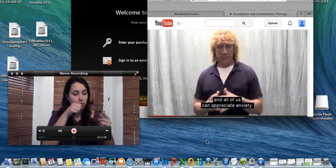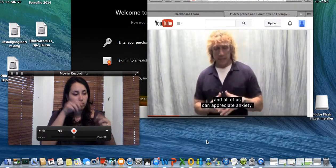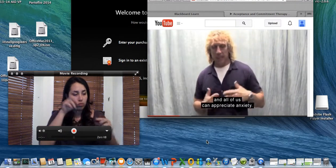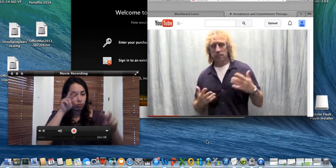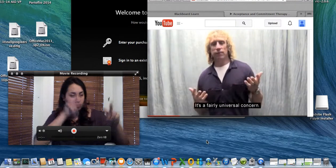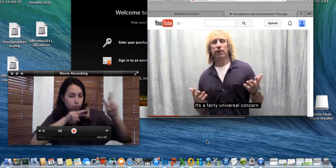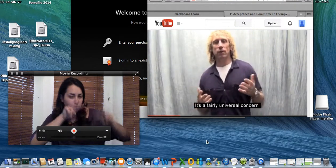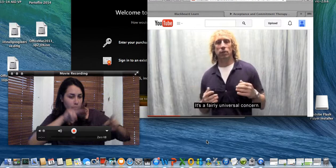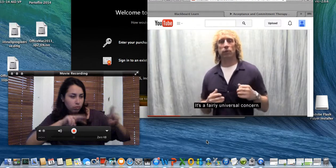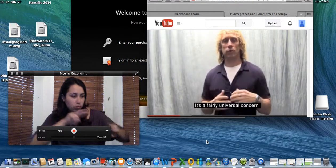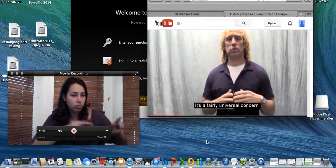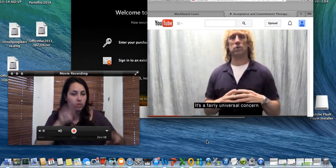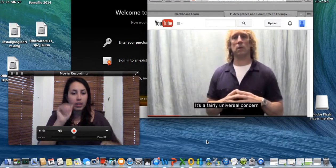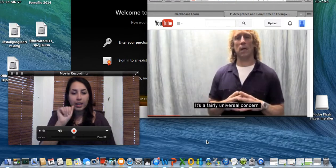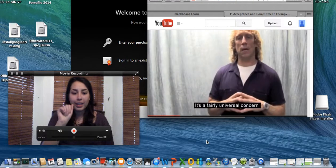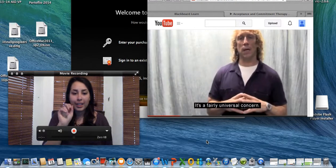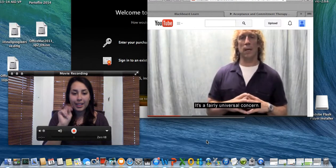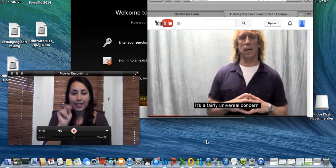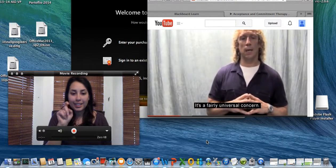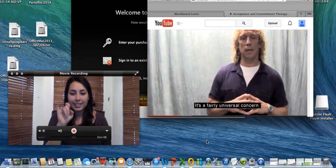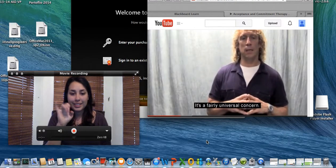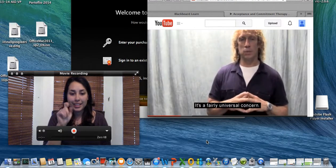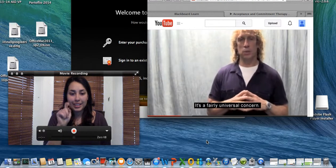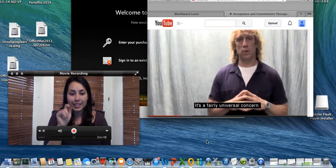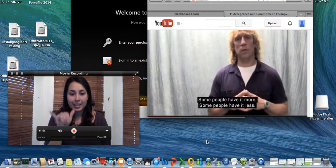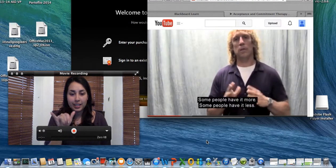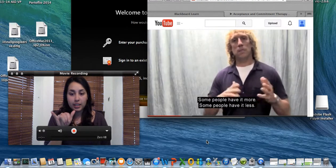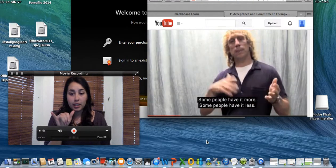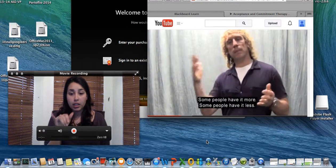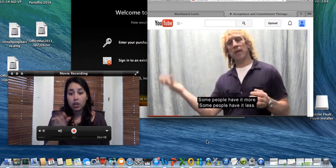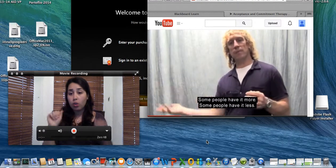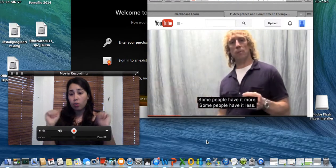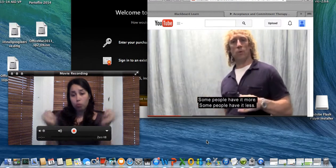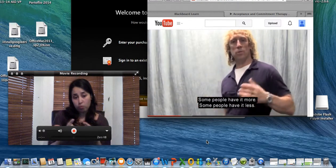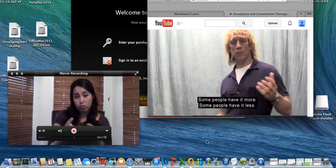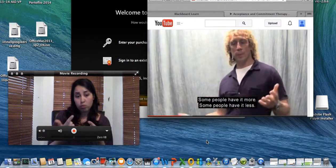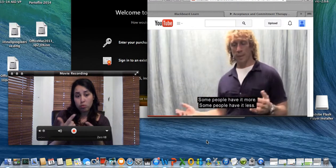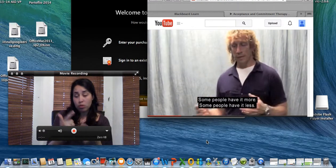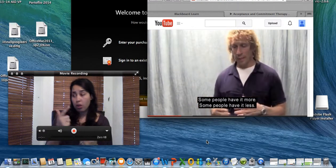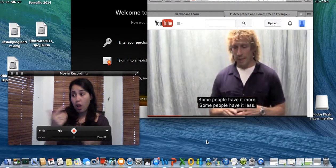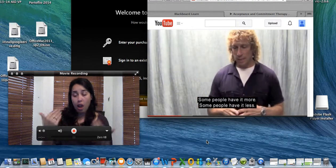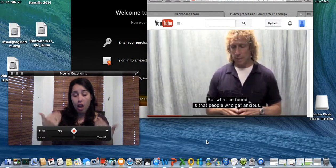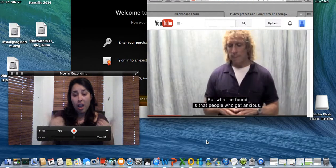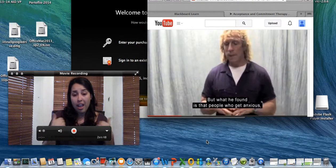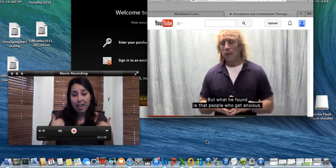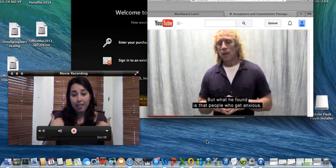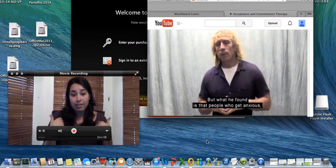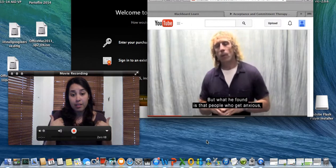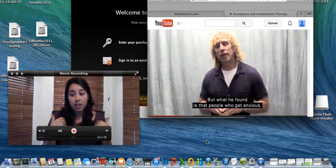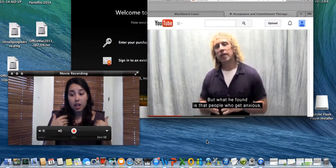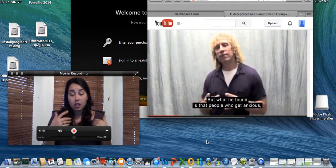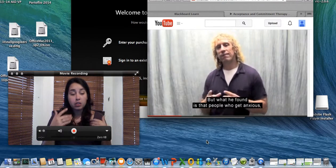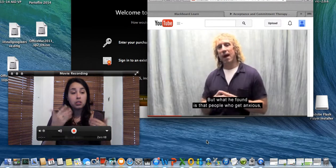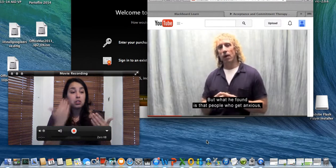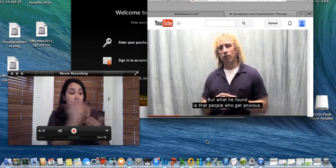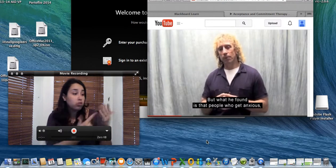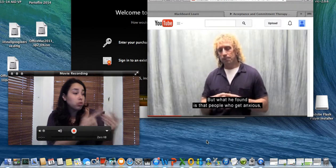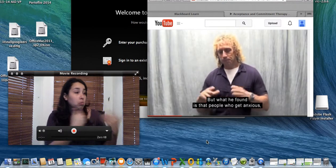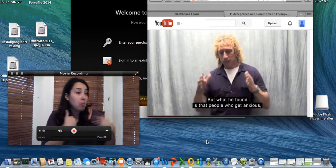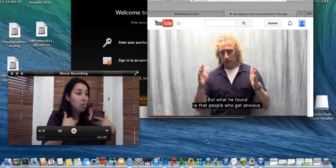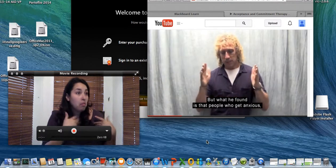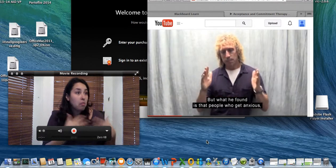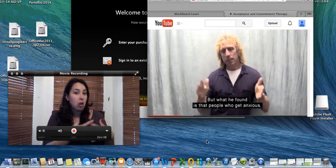appreciate anxiety. It's a fairly universal concern. Some people have it more, some people have it less. But what he